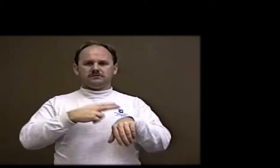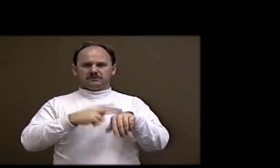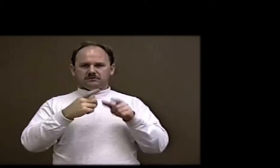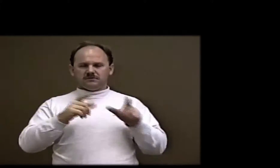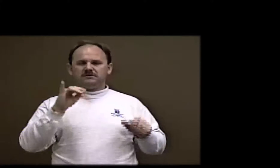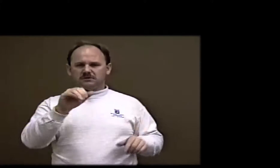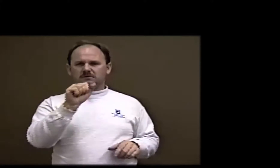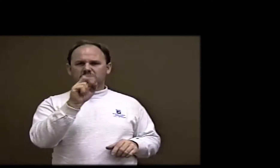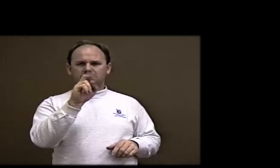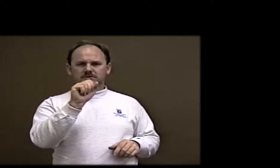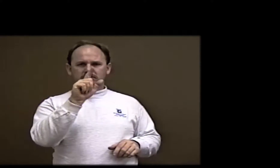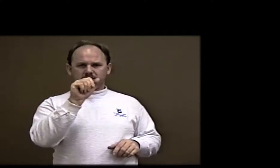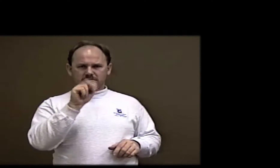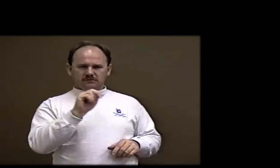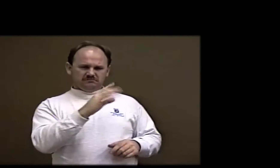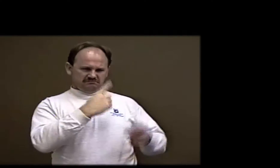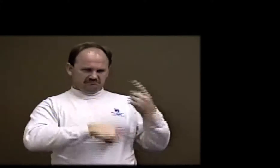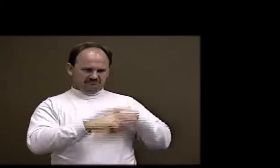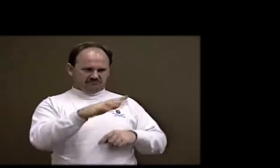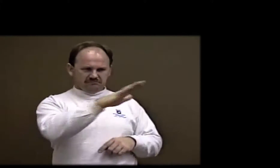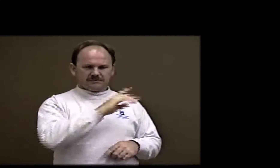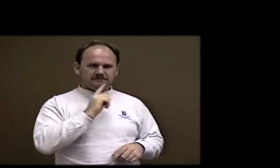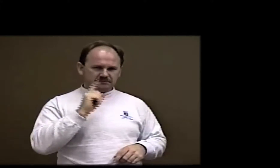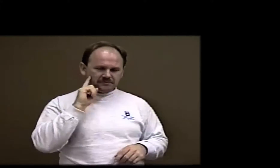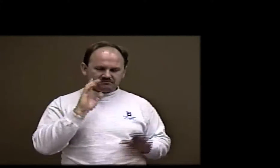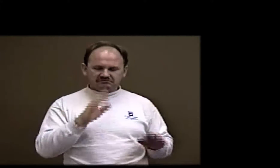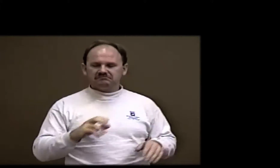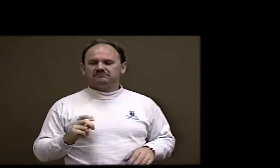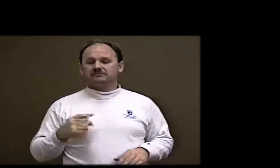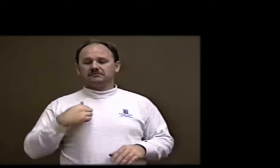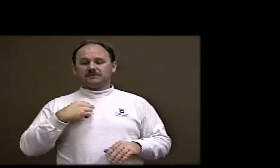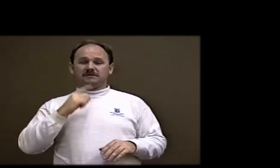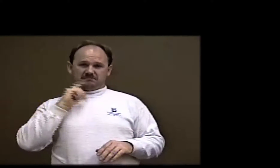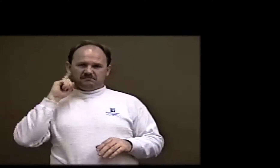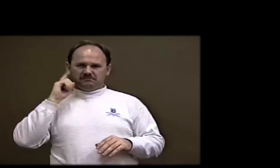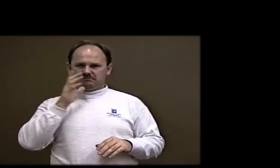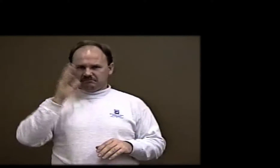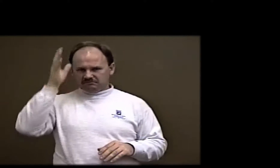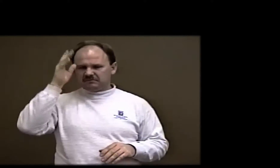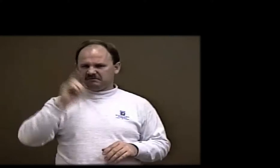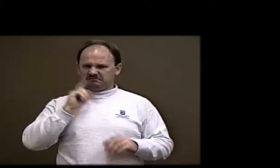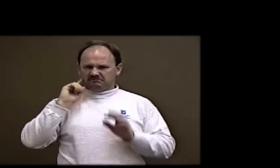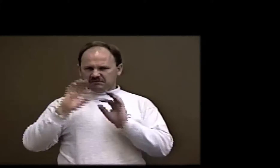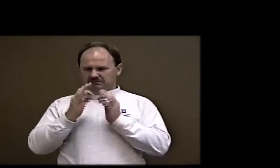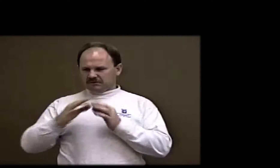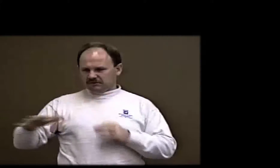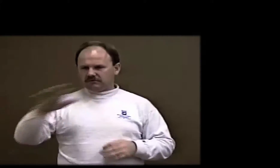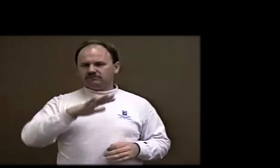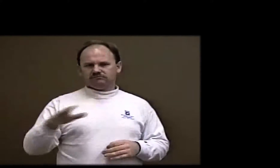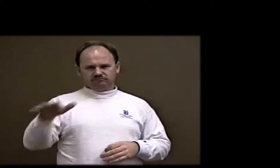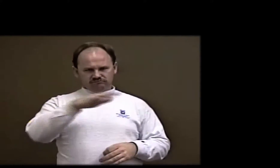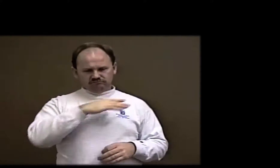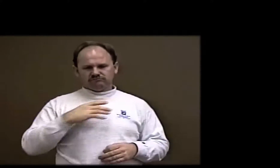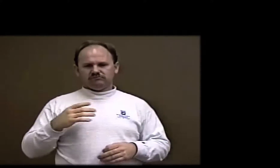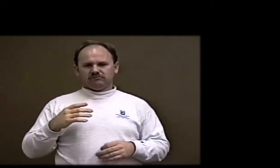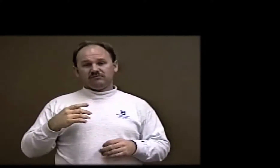Deaf people in Australia use Auslan Sign Language. My parents are deaf, and there are many deaf families all